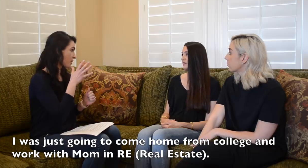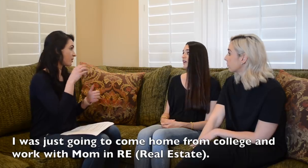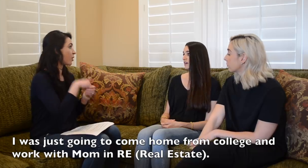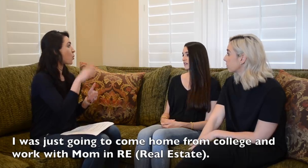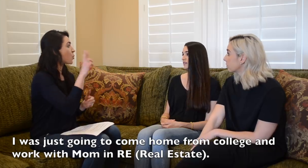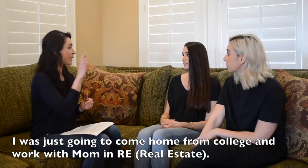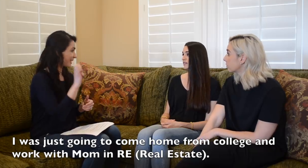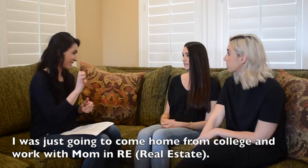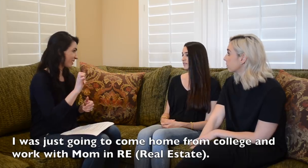Yeah.